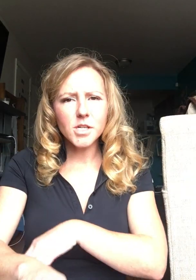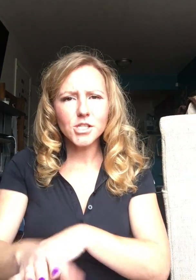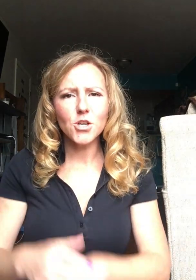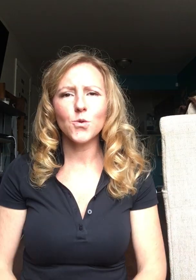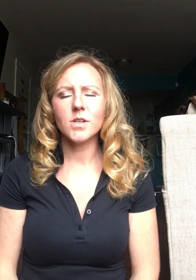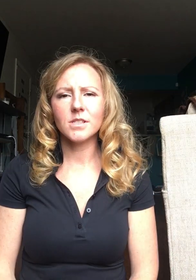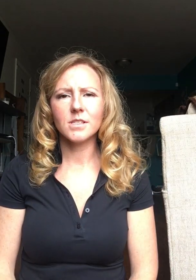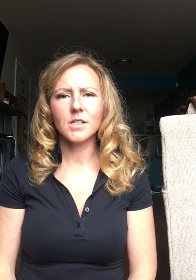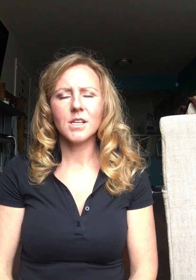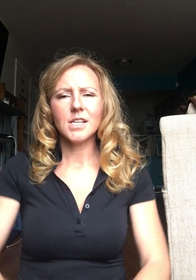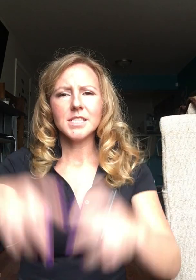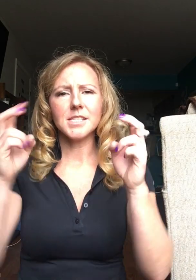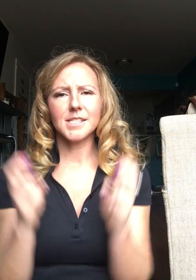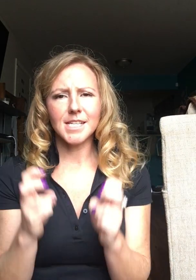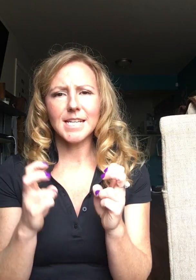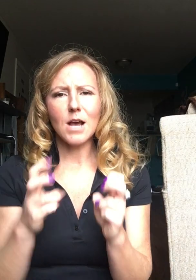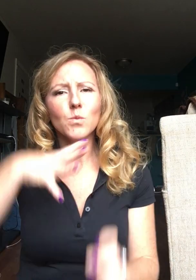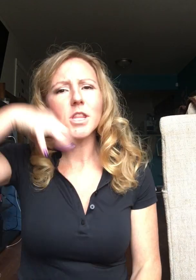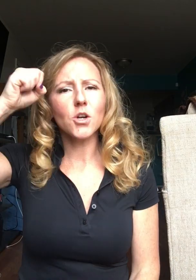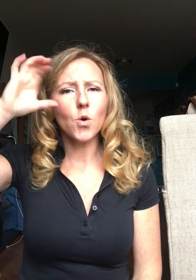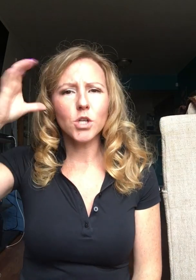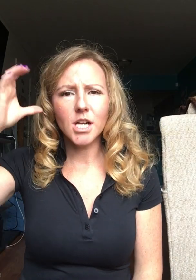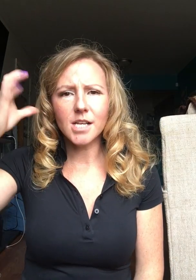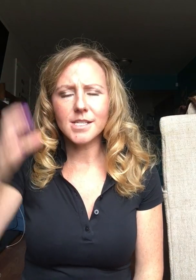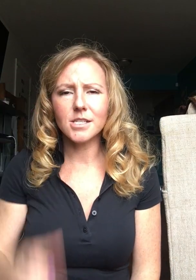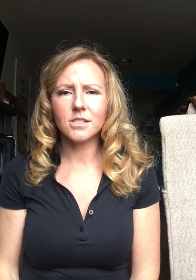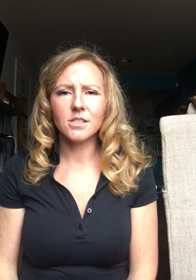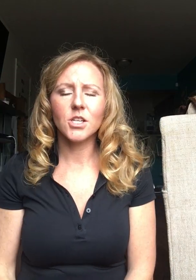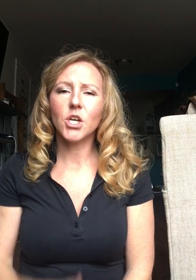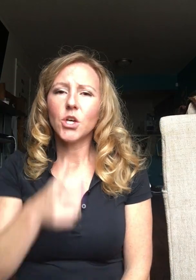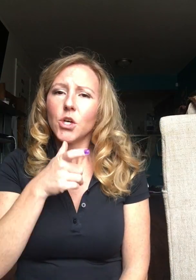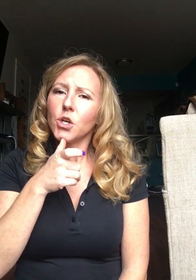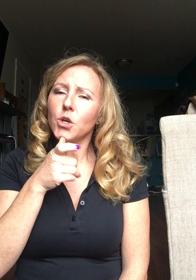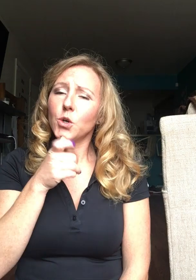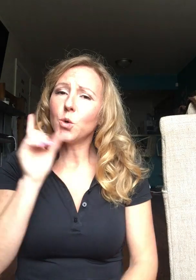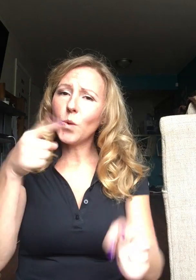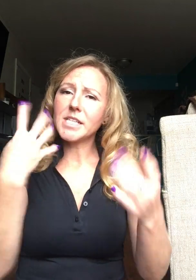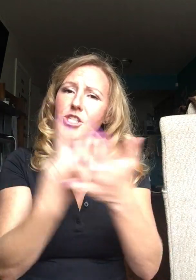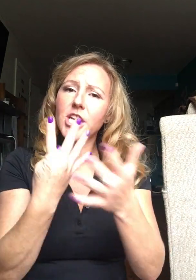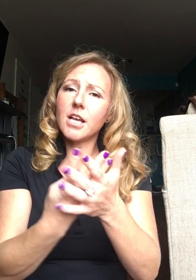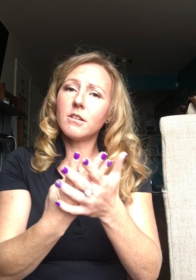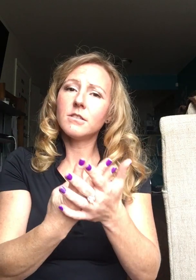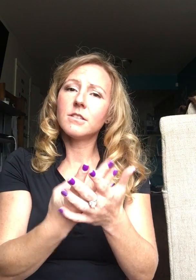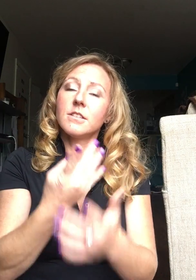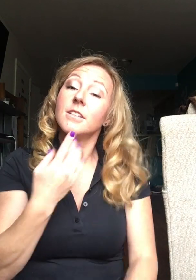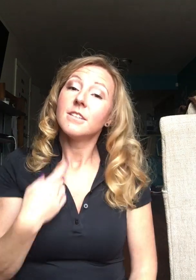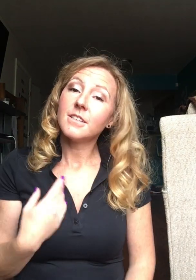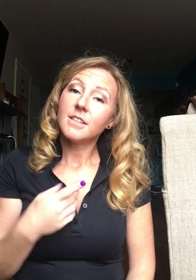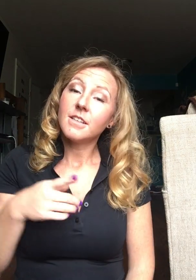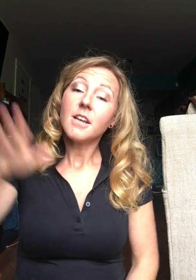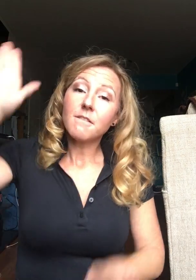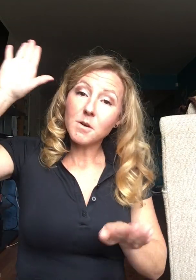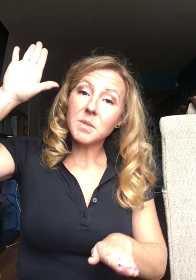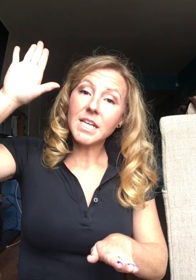force you to sit down with your older cousin who went to jail for